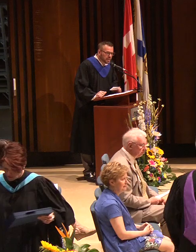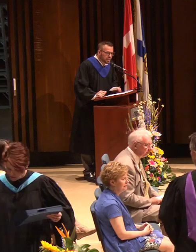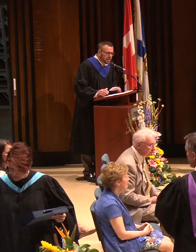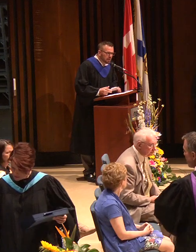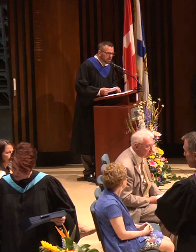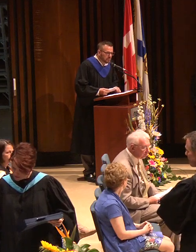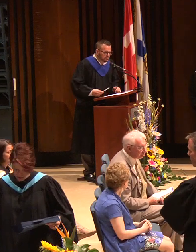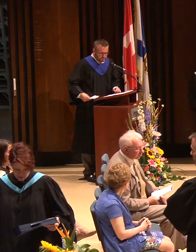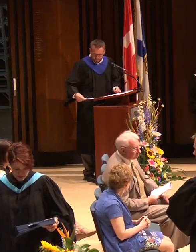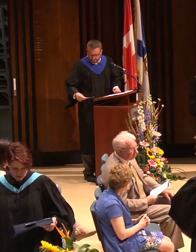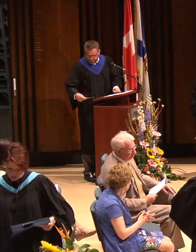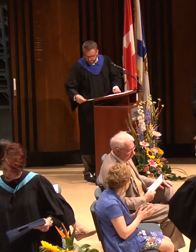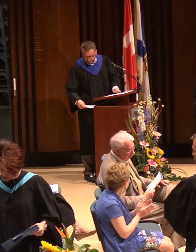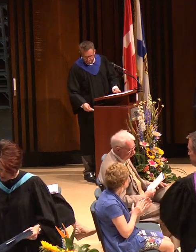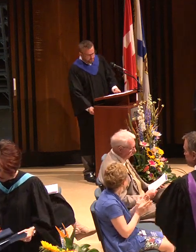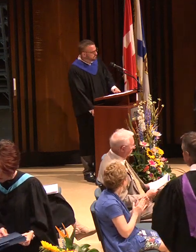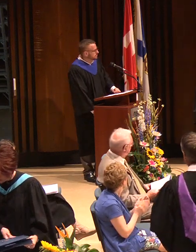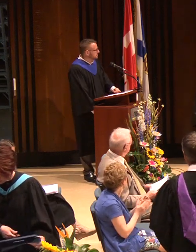Whitney Helpert.